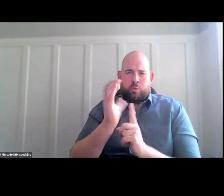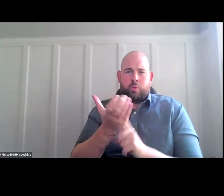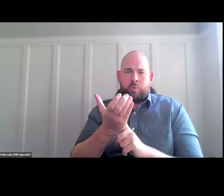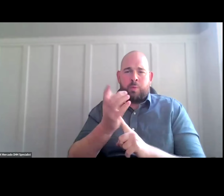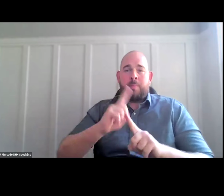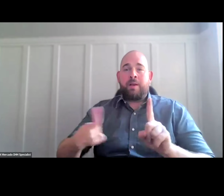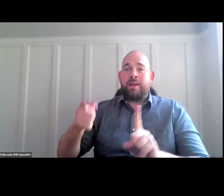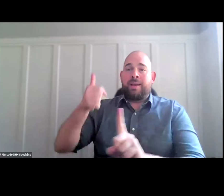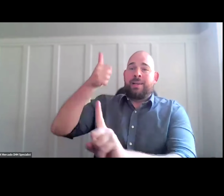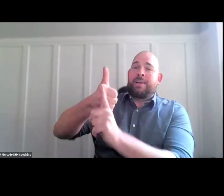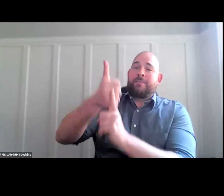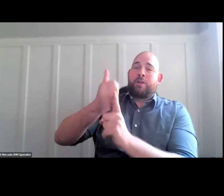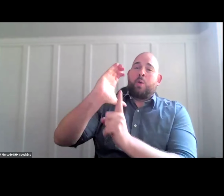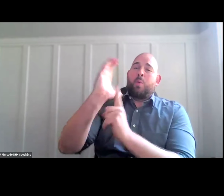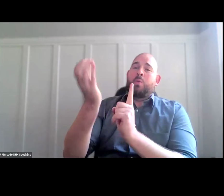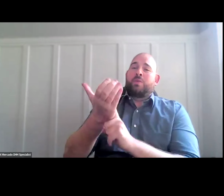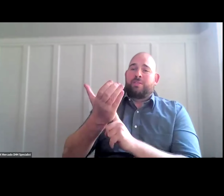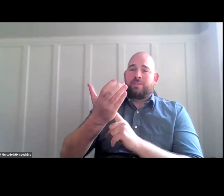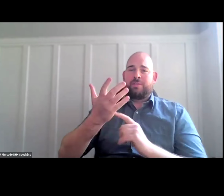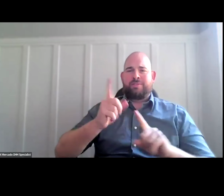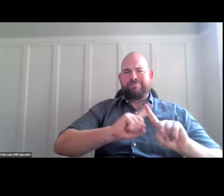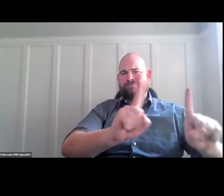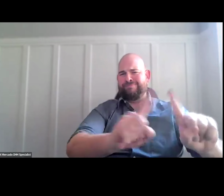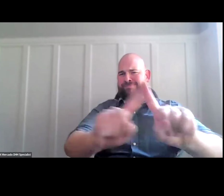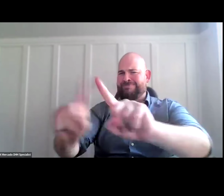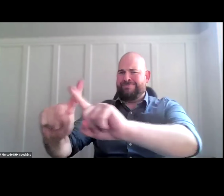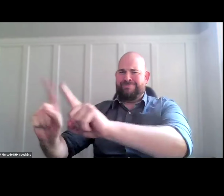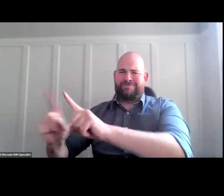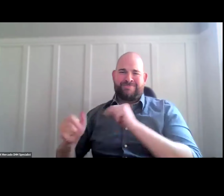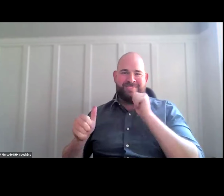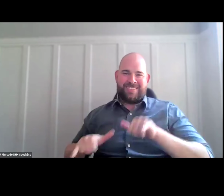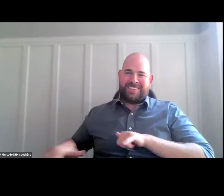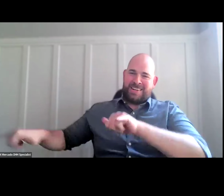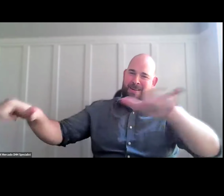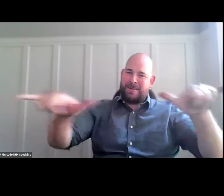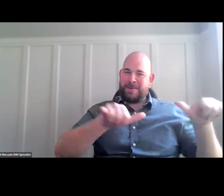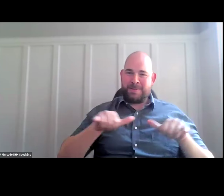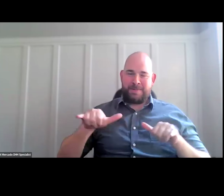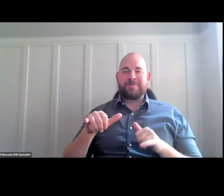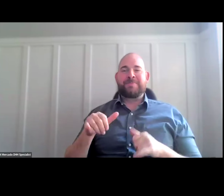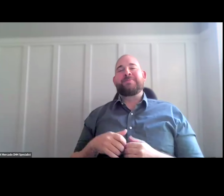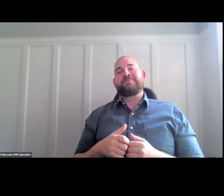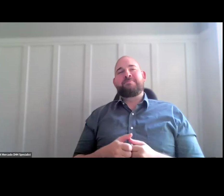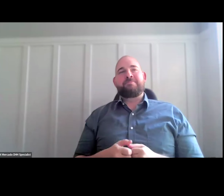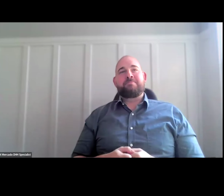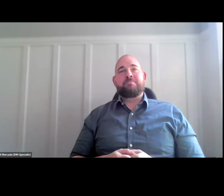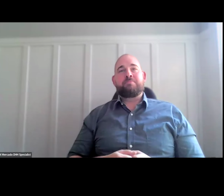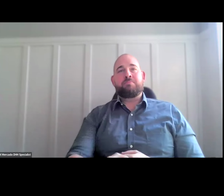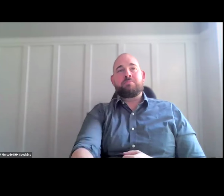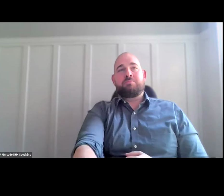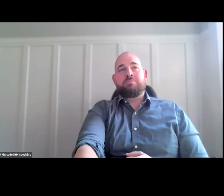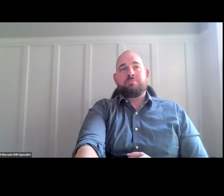other's attention by flashing the lights or lightly tapping the shoulder. So those things can often be seen as